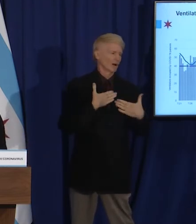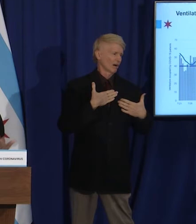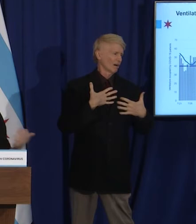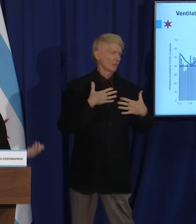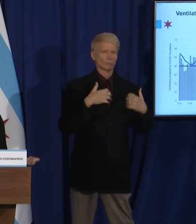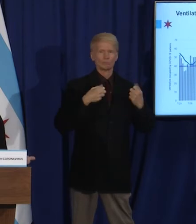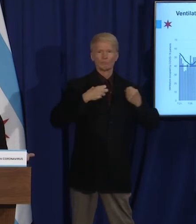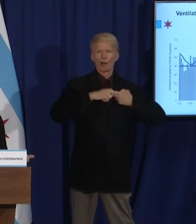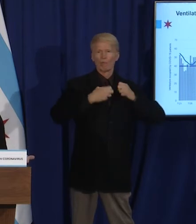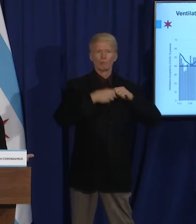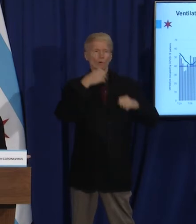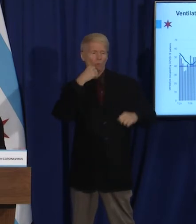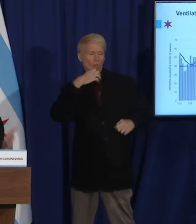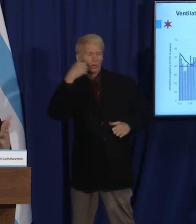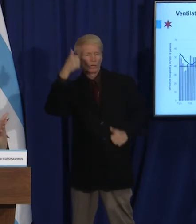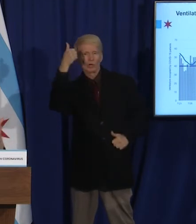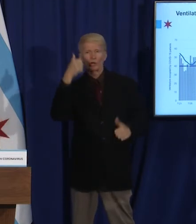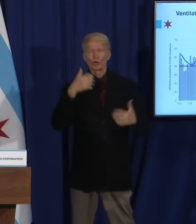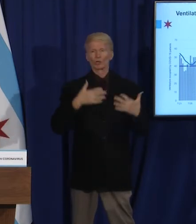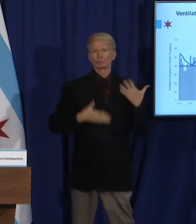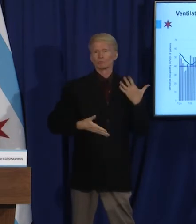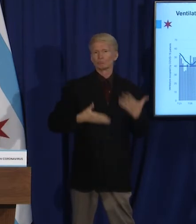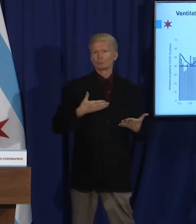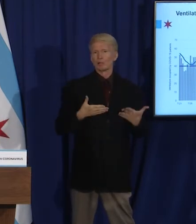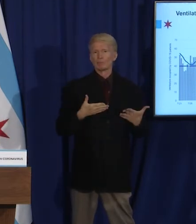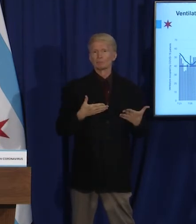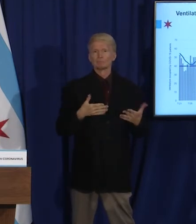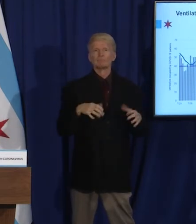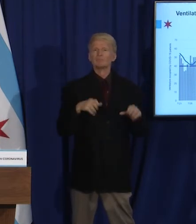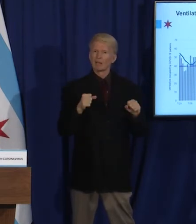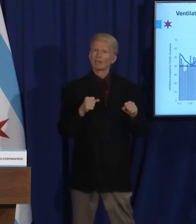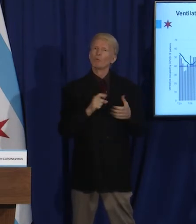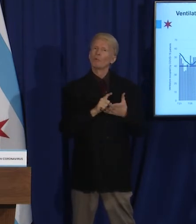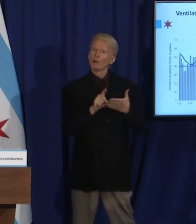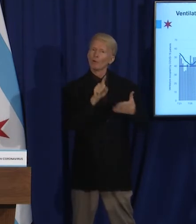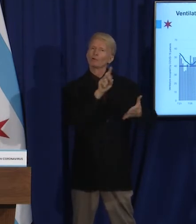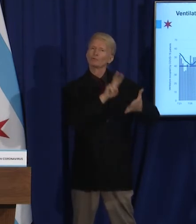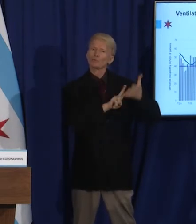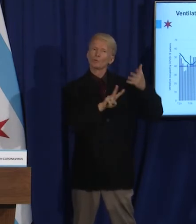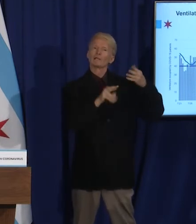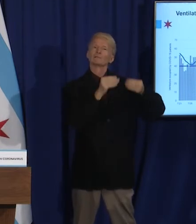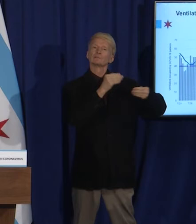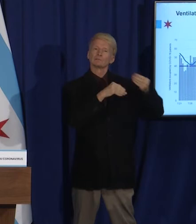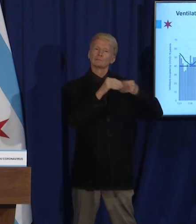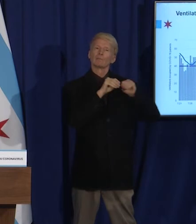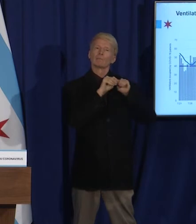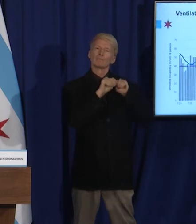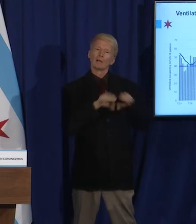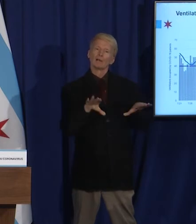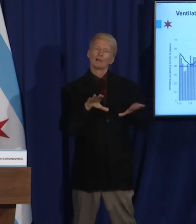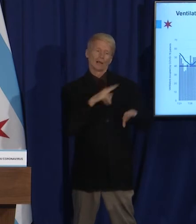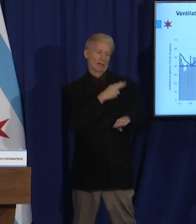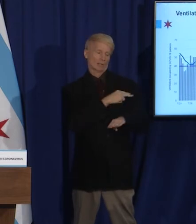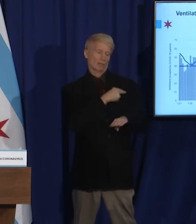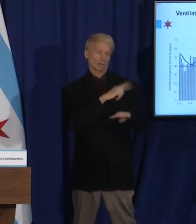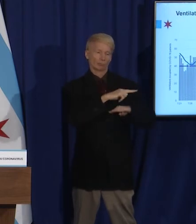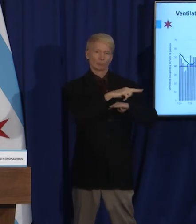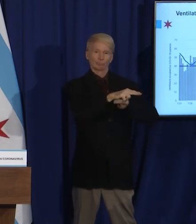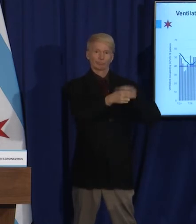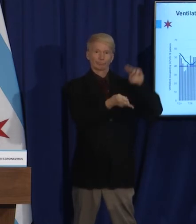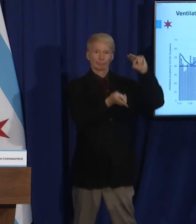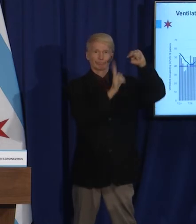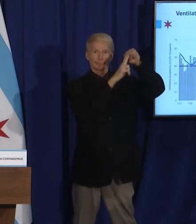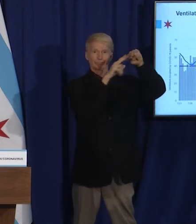are older, but also just more cases, it typically takes a couple of weeks to see the hospitalization numbers really start to tick